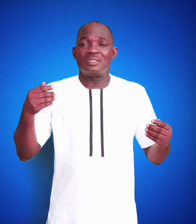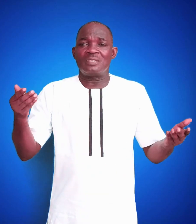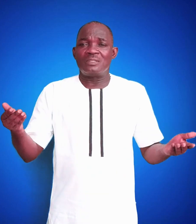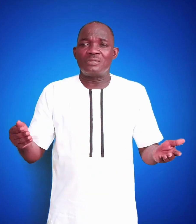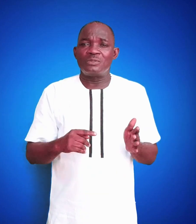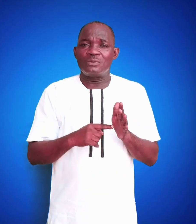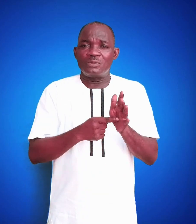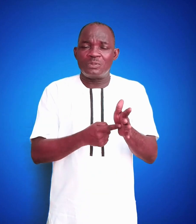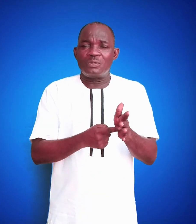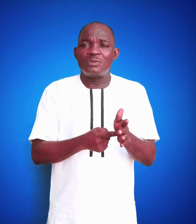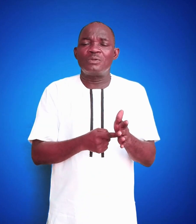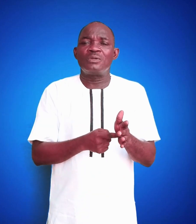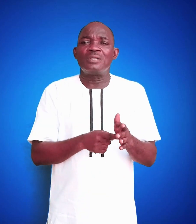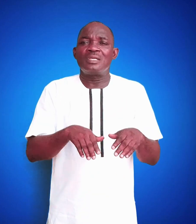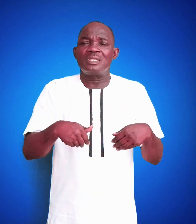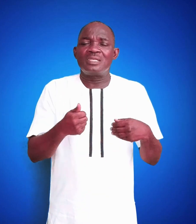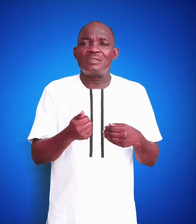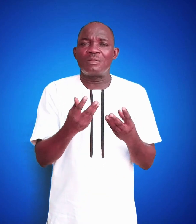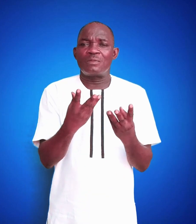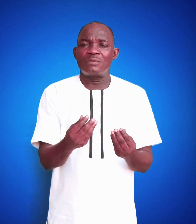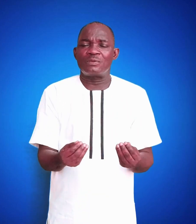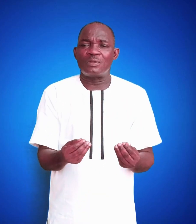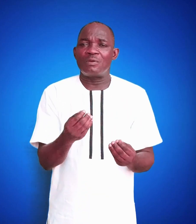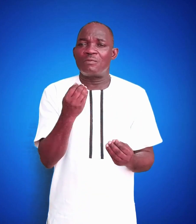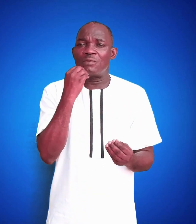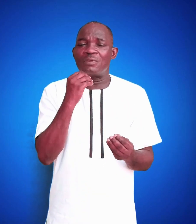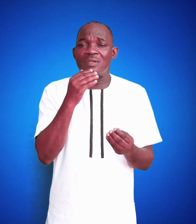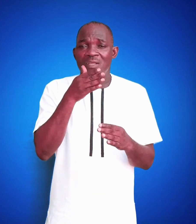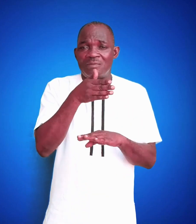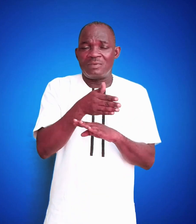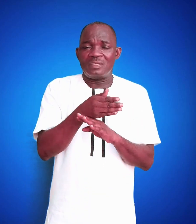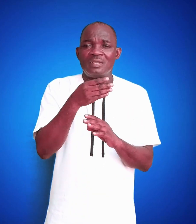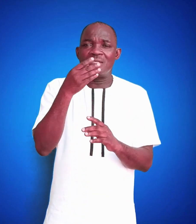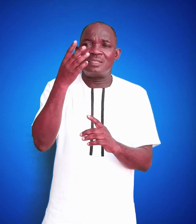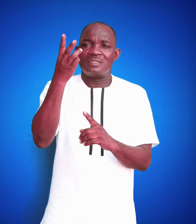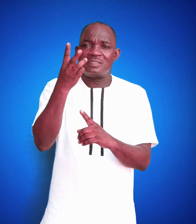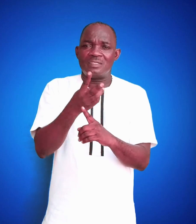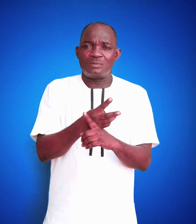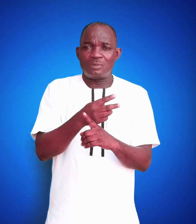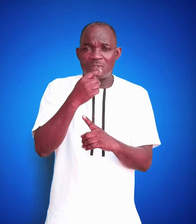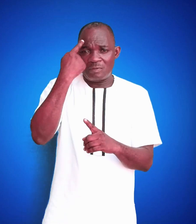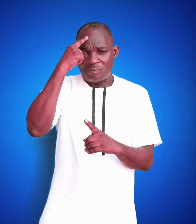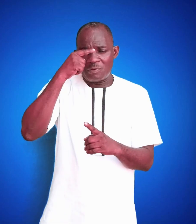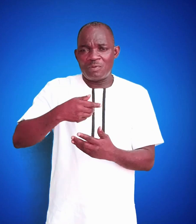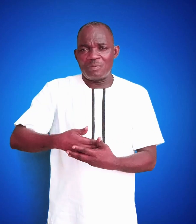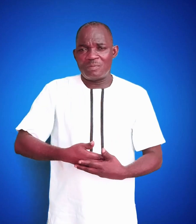Introduce soft foods after 6 months.